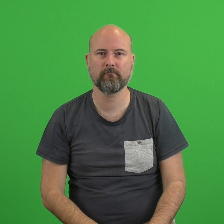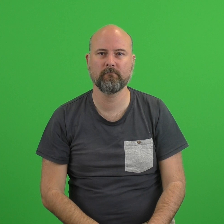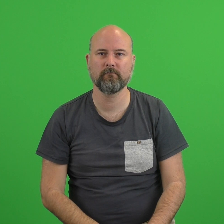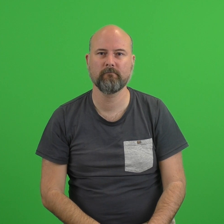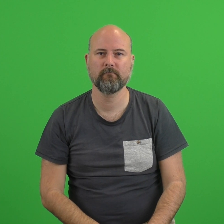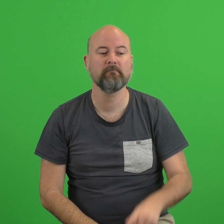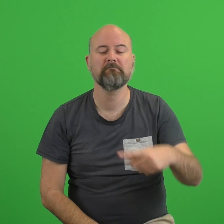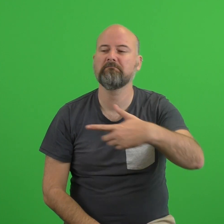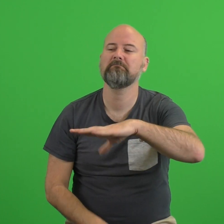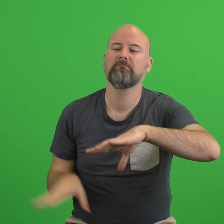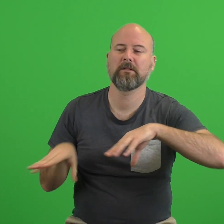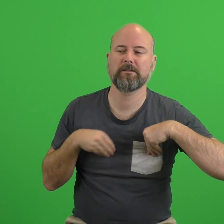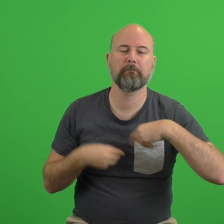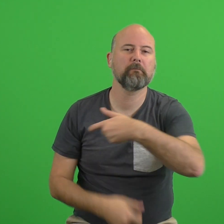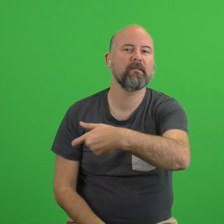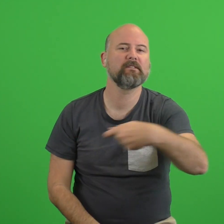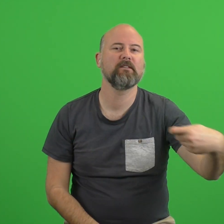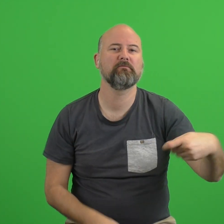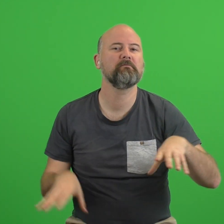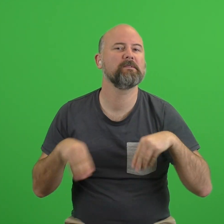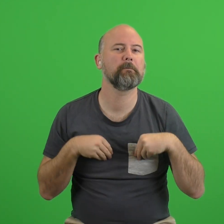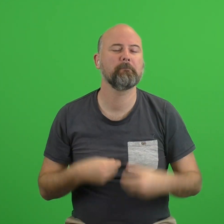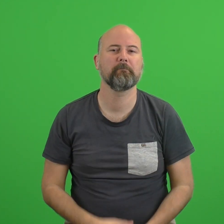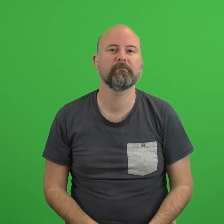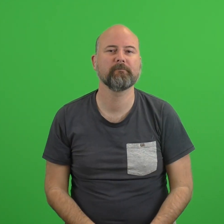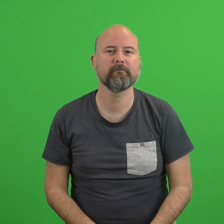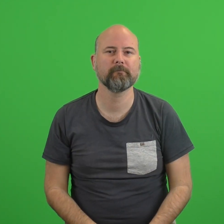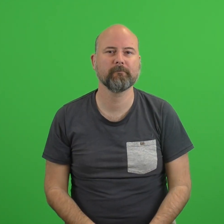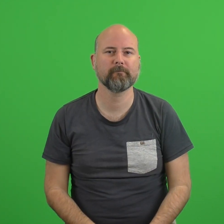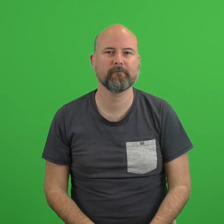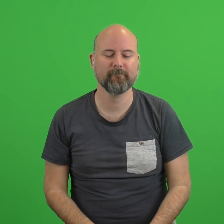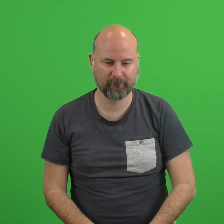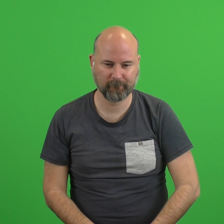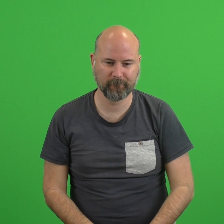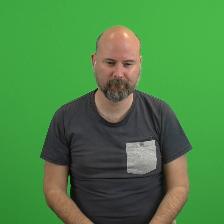inviting Eddie by using space in that way, and showing Eddie accepting the invitation similarly.